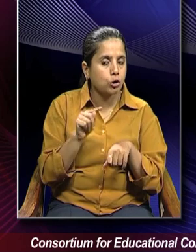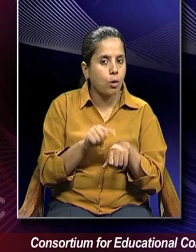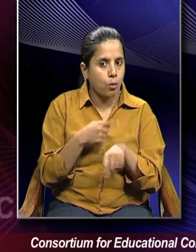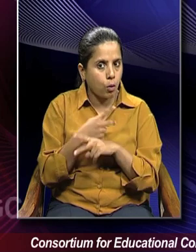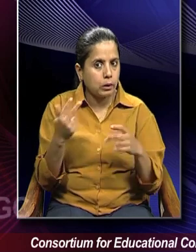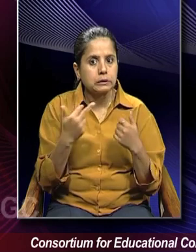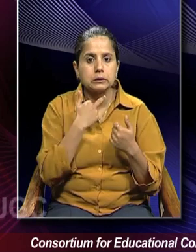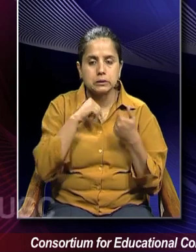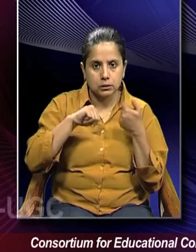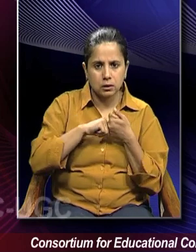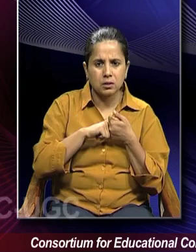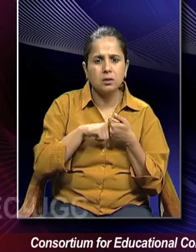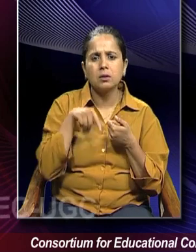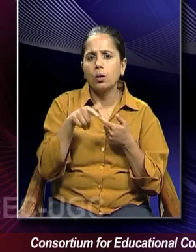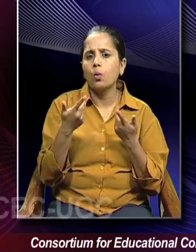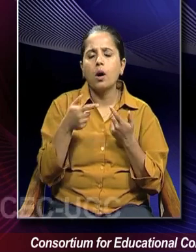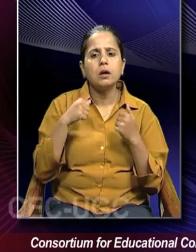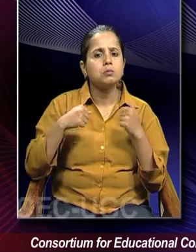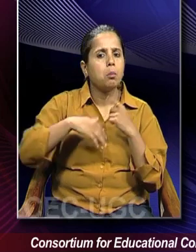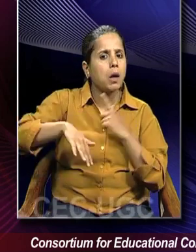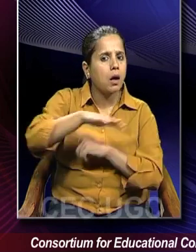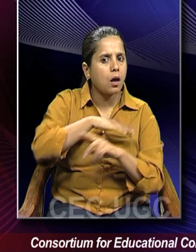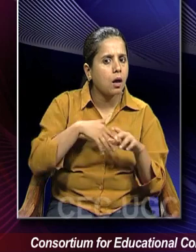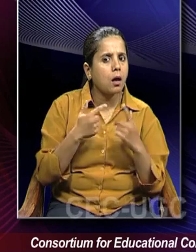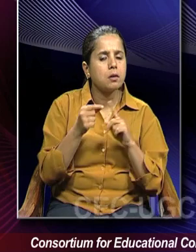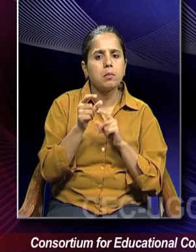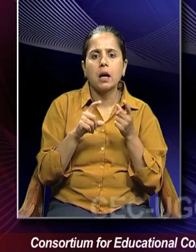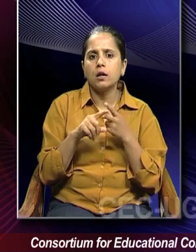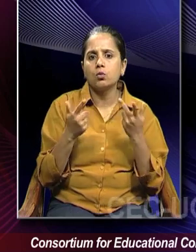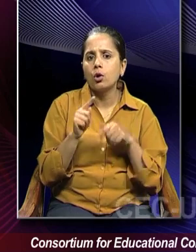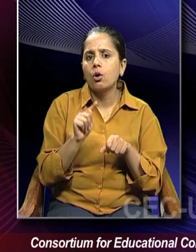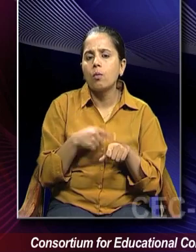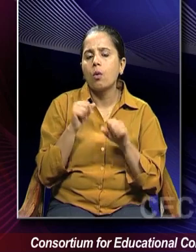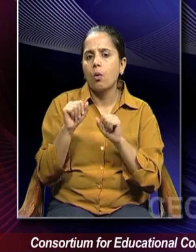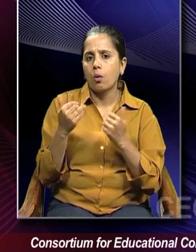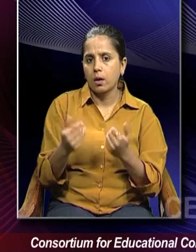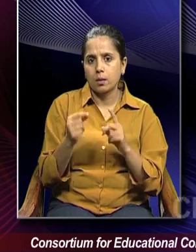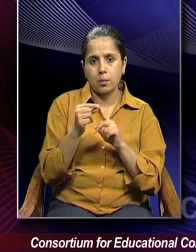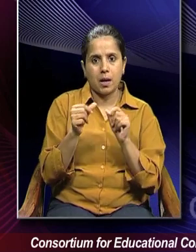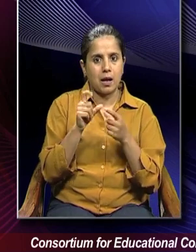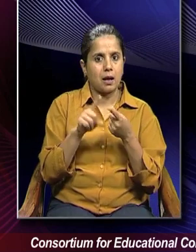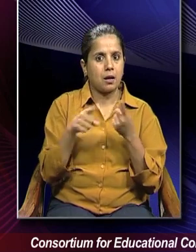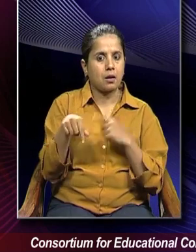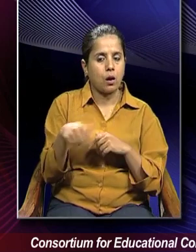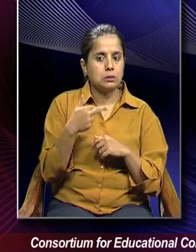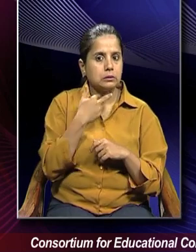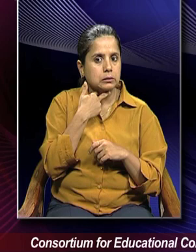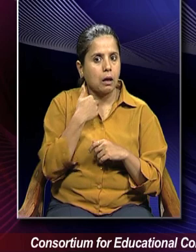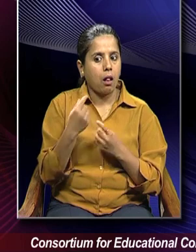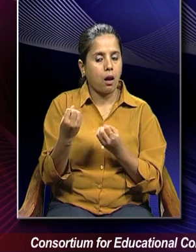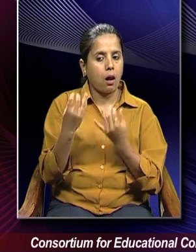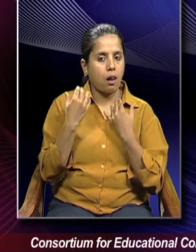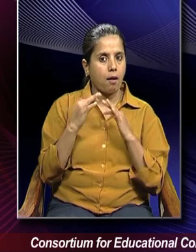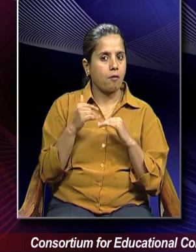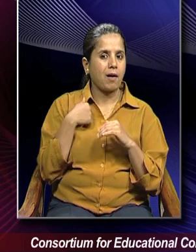and threats. What is the space and pace of opportunity, the pace with which threats are coming to me, we